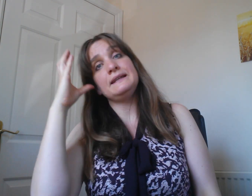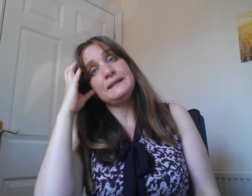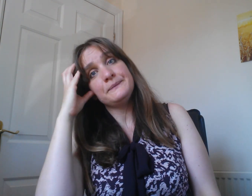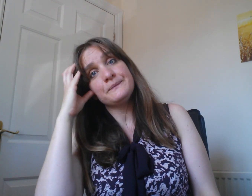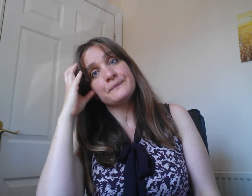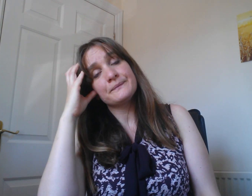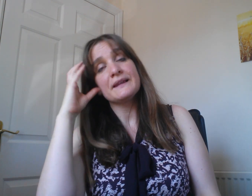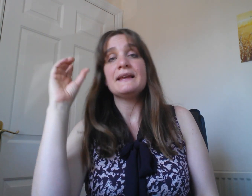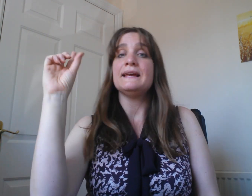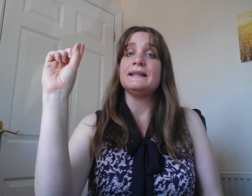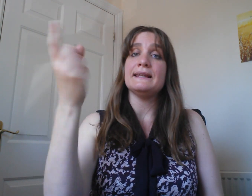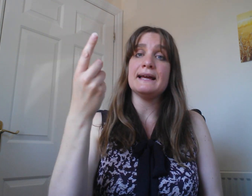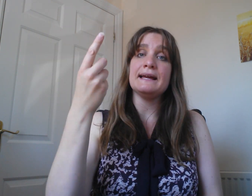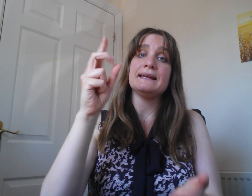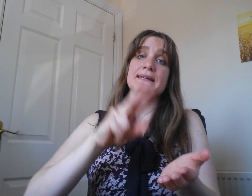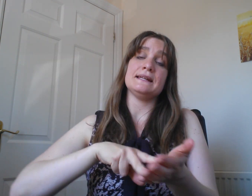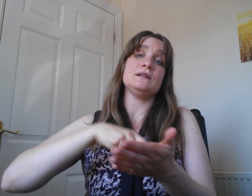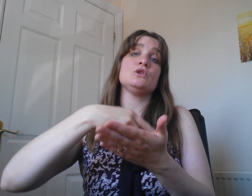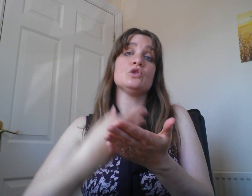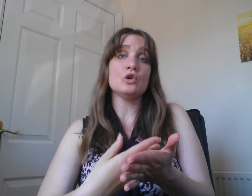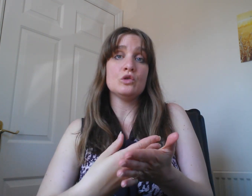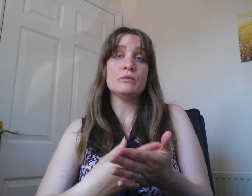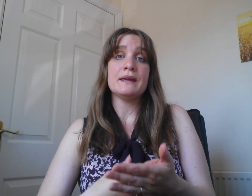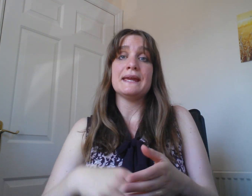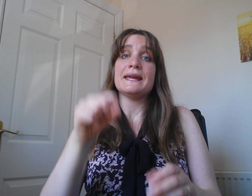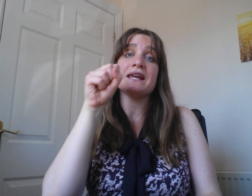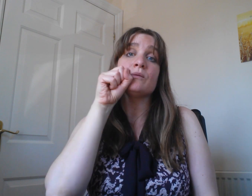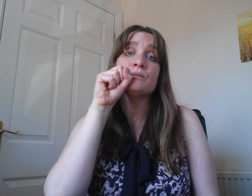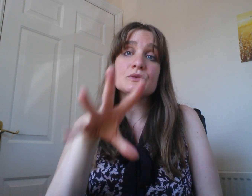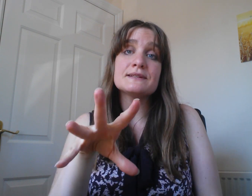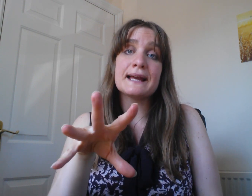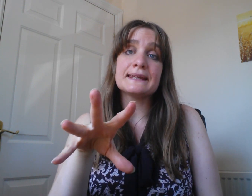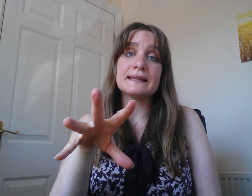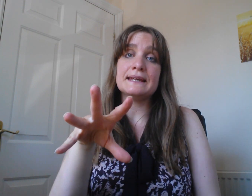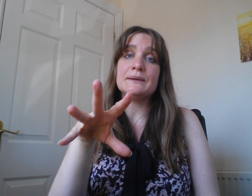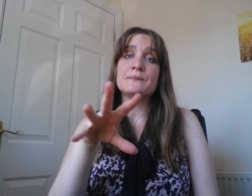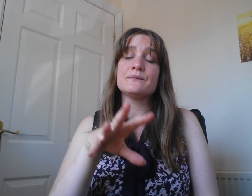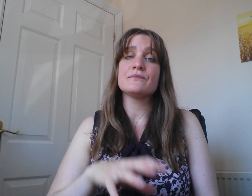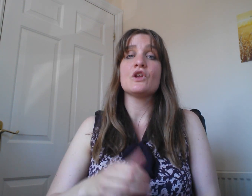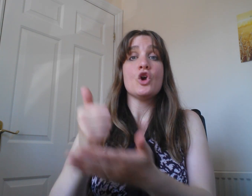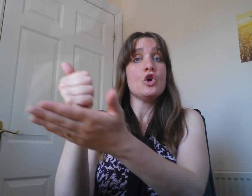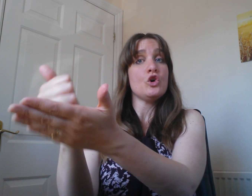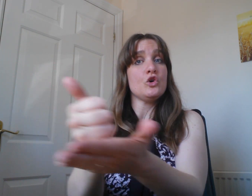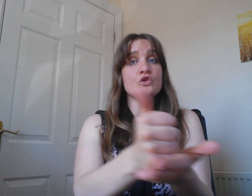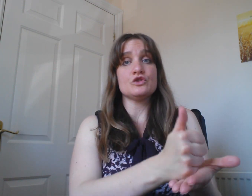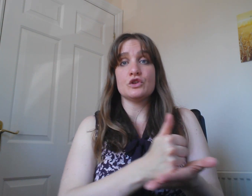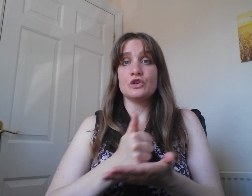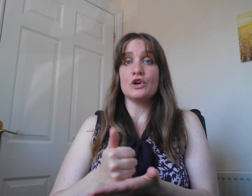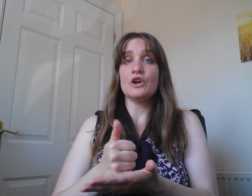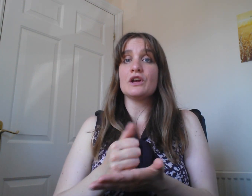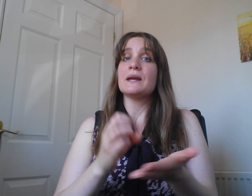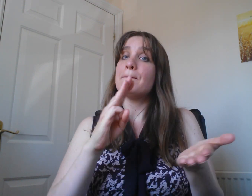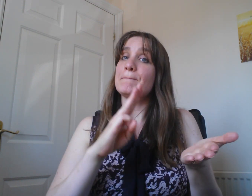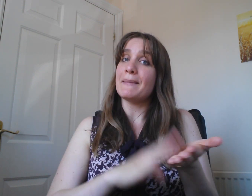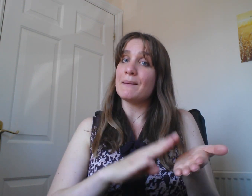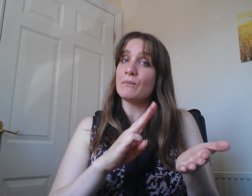lit. L'un, il tombe et il pousse un cri. Au secours,